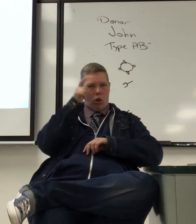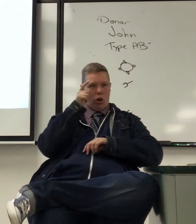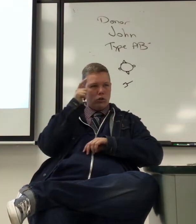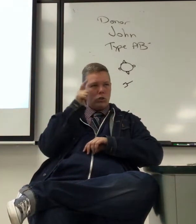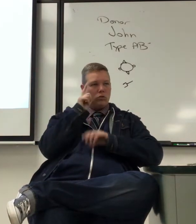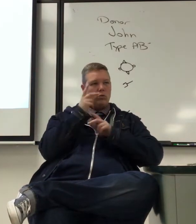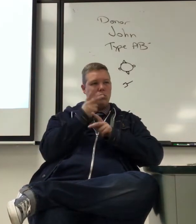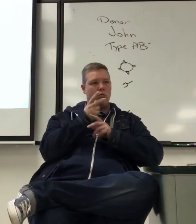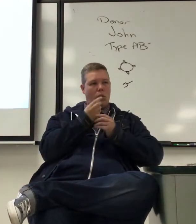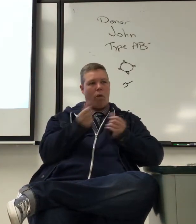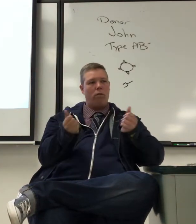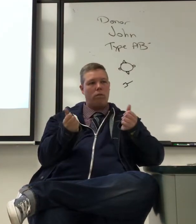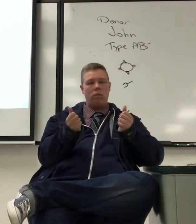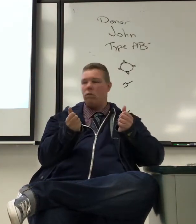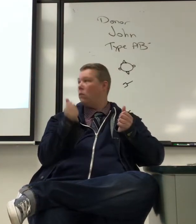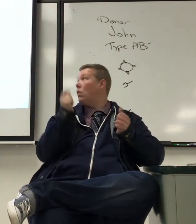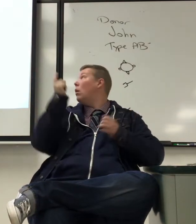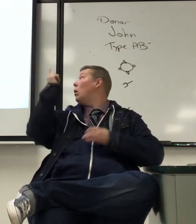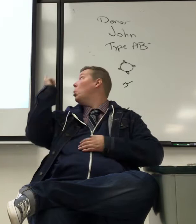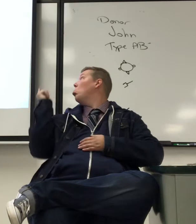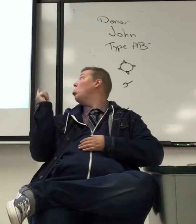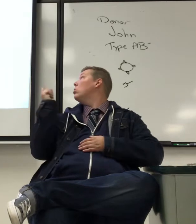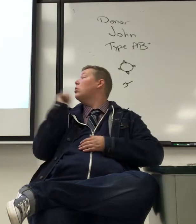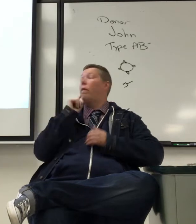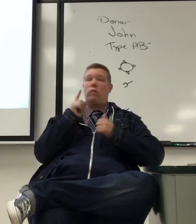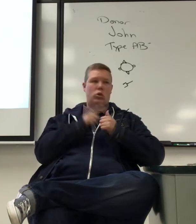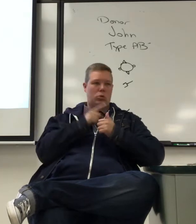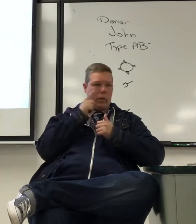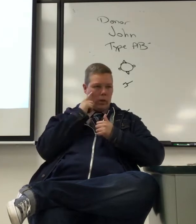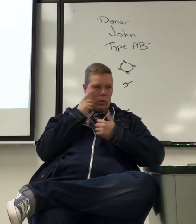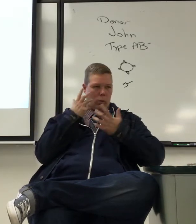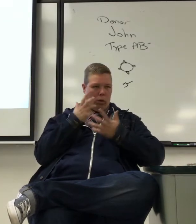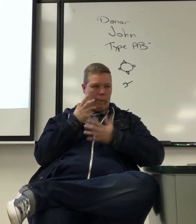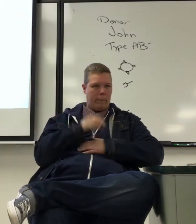question is. So how would you, what would you consider first?